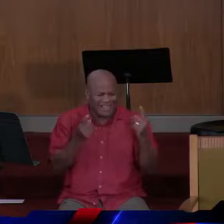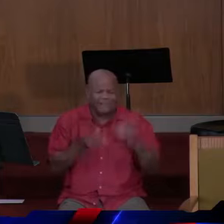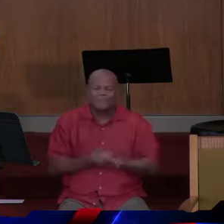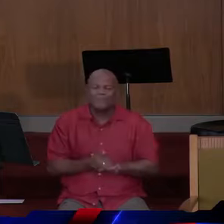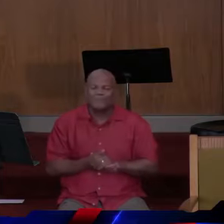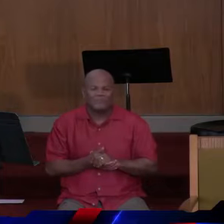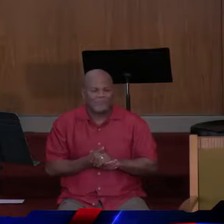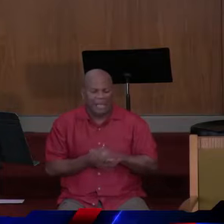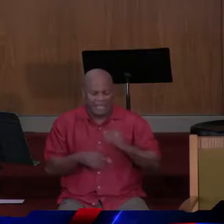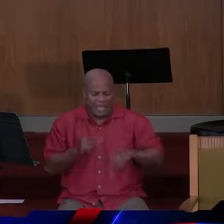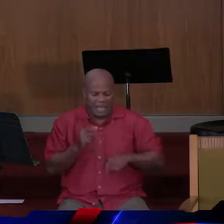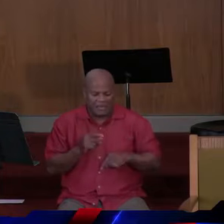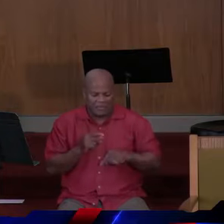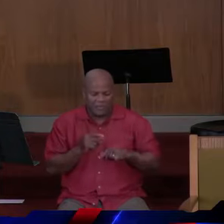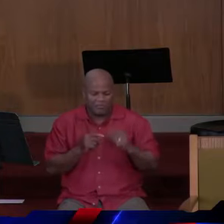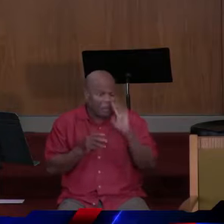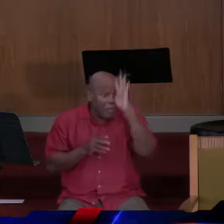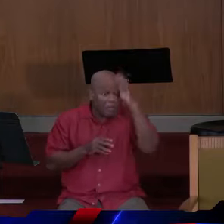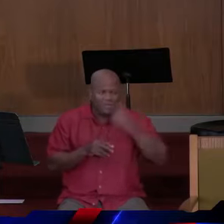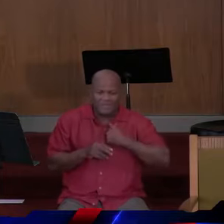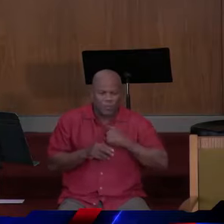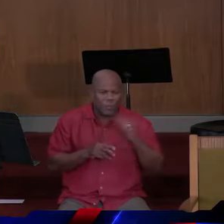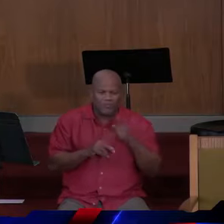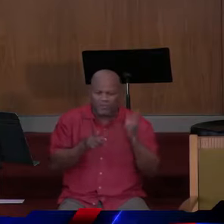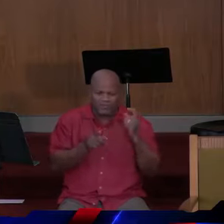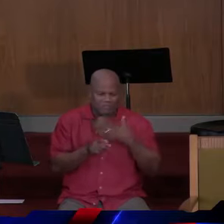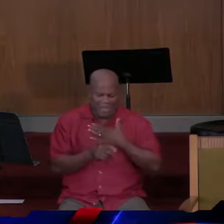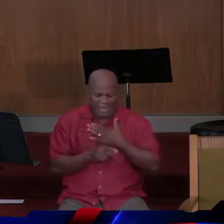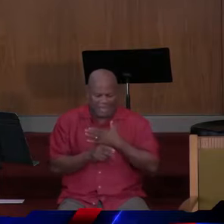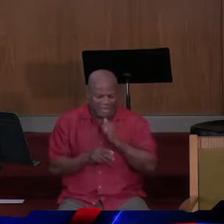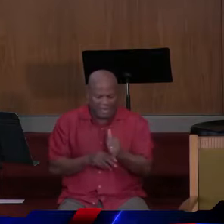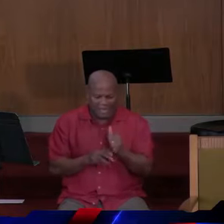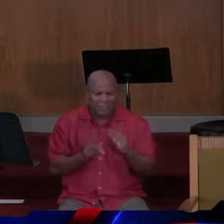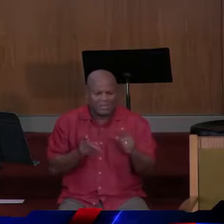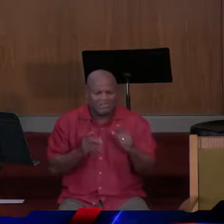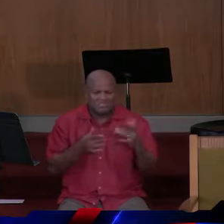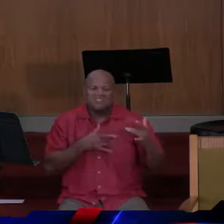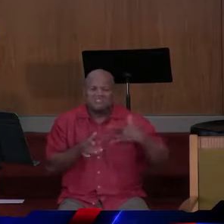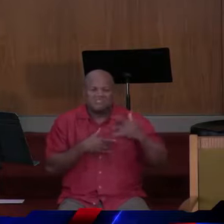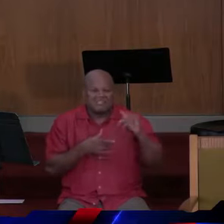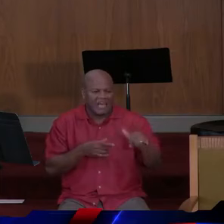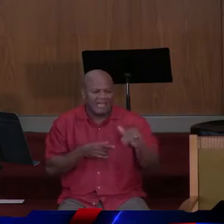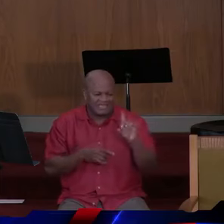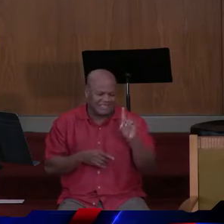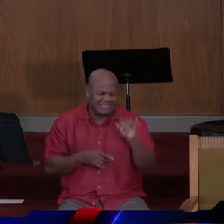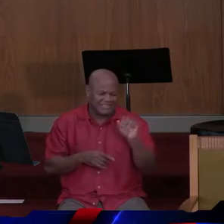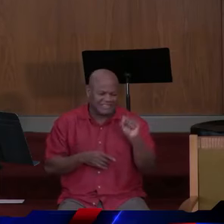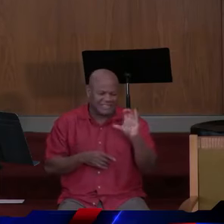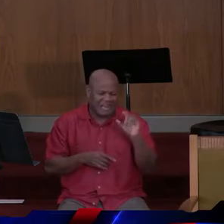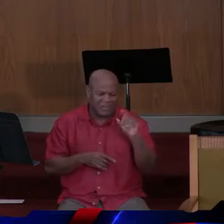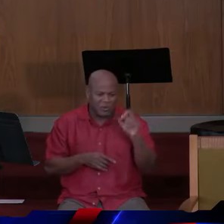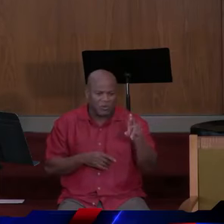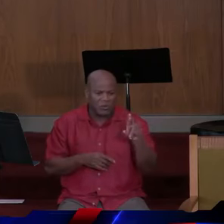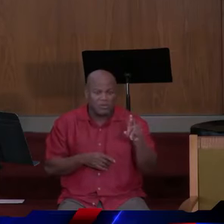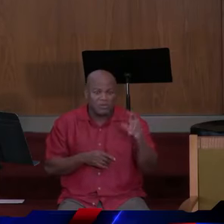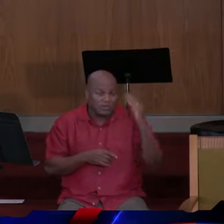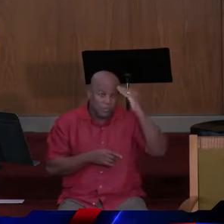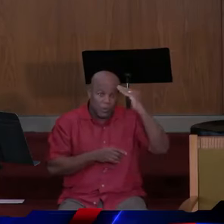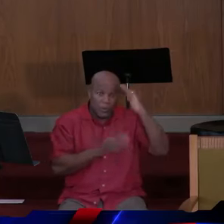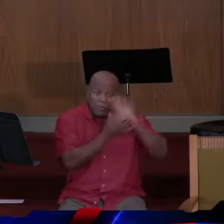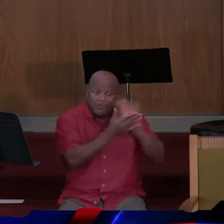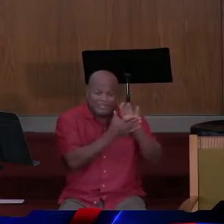can't take credit for it, but I don't know where I got it from, so it ain't mine. Consider that the disclaimer. That movie Indecent